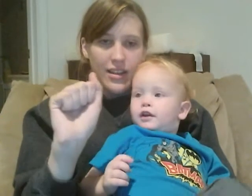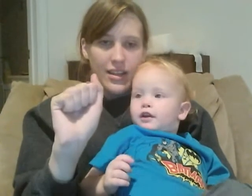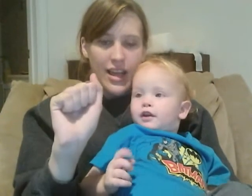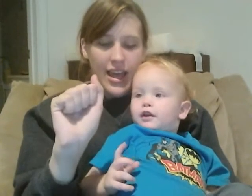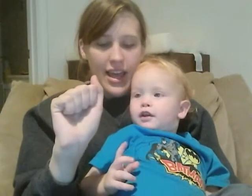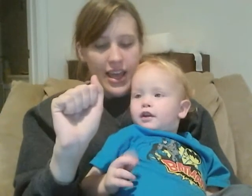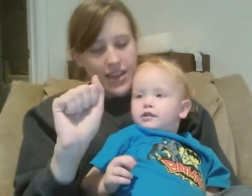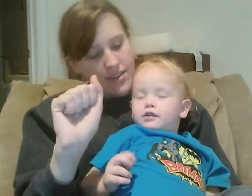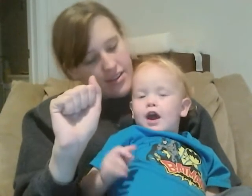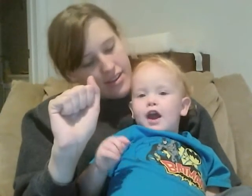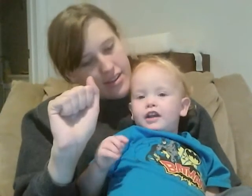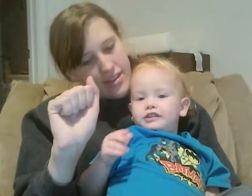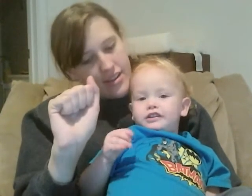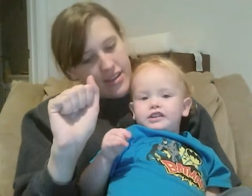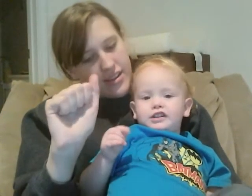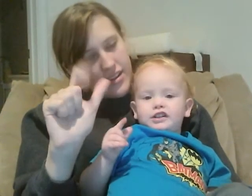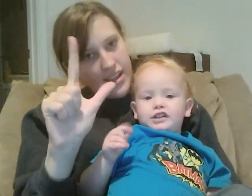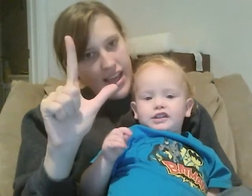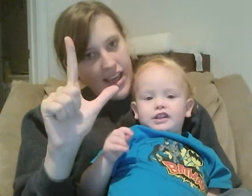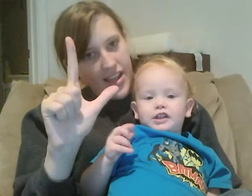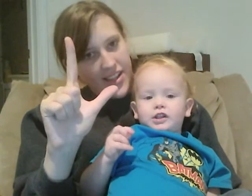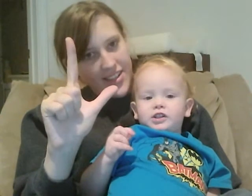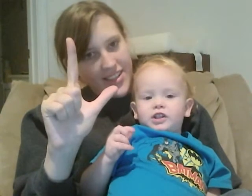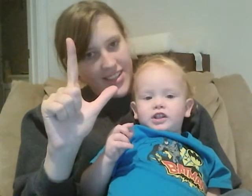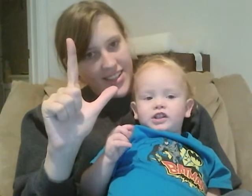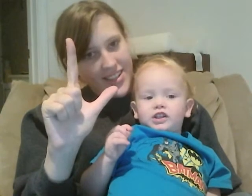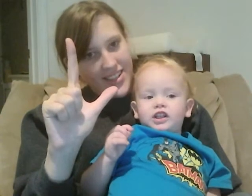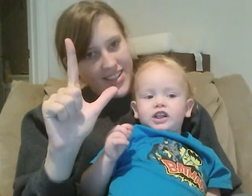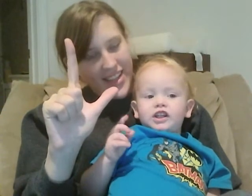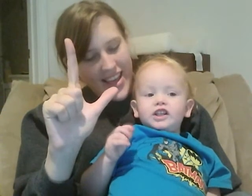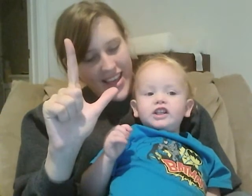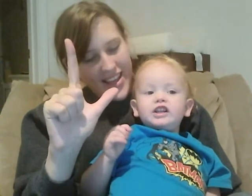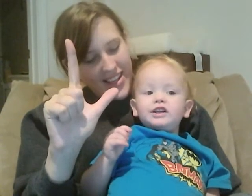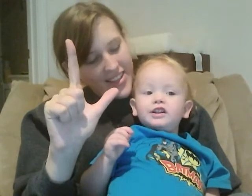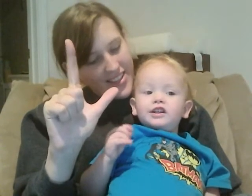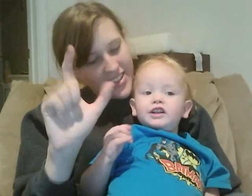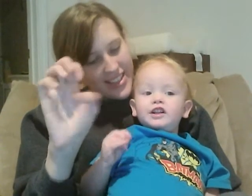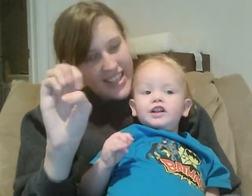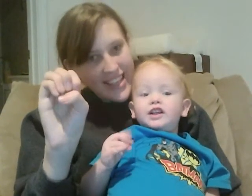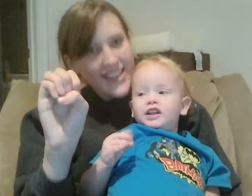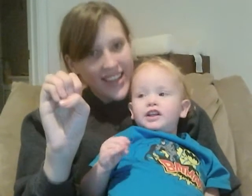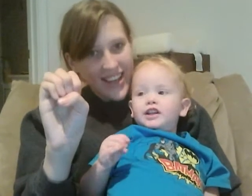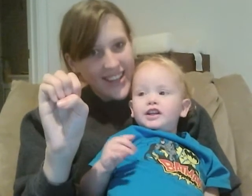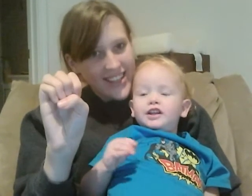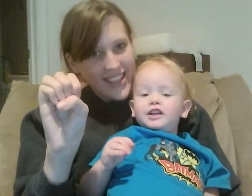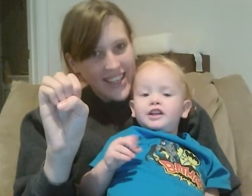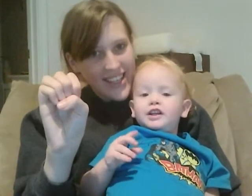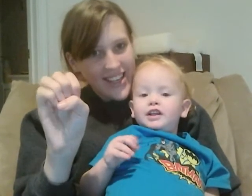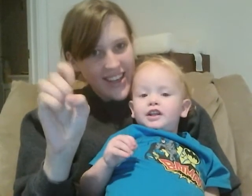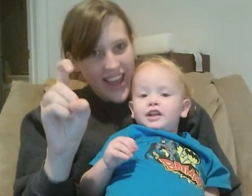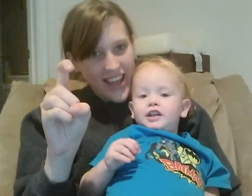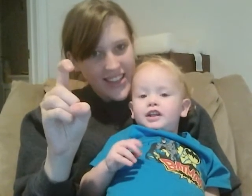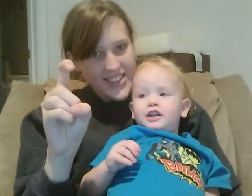A. I. K. L. E. L. L. E. E. Yeah. E. X.